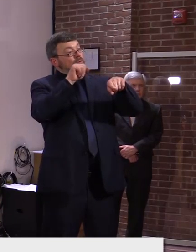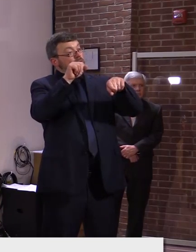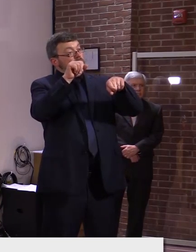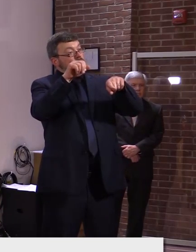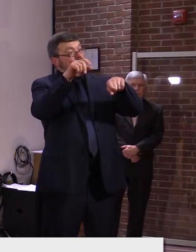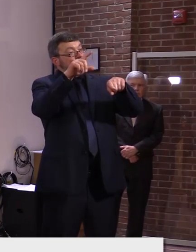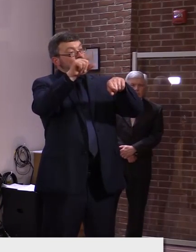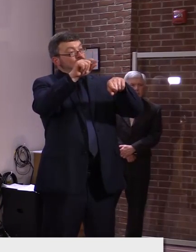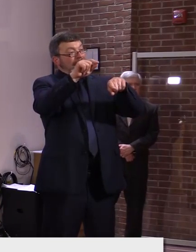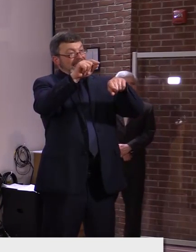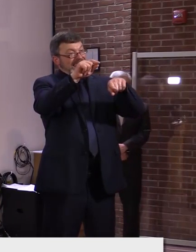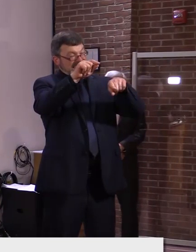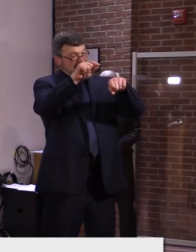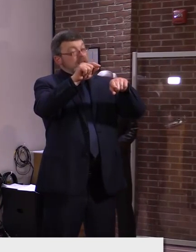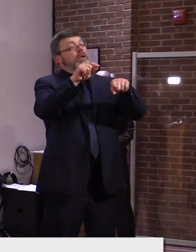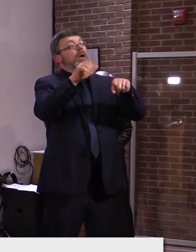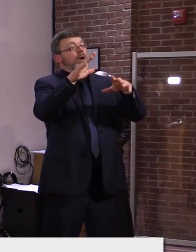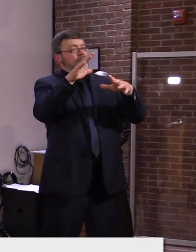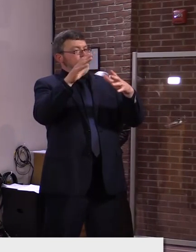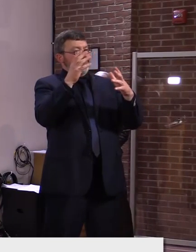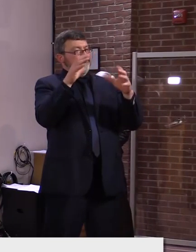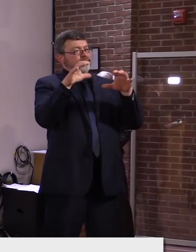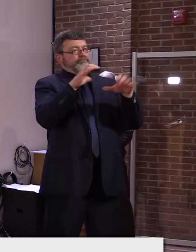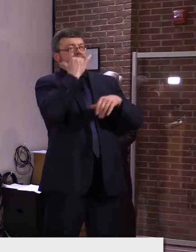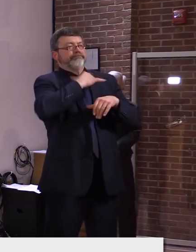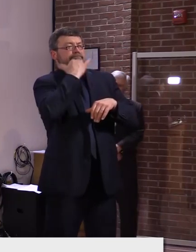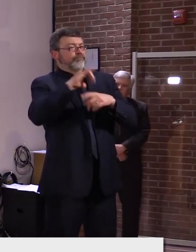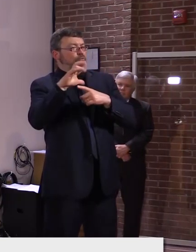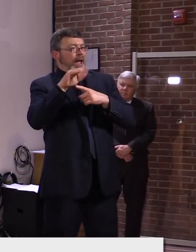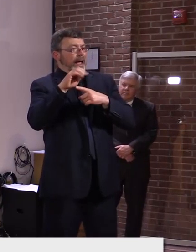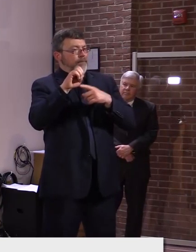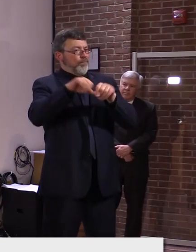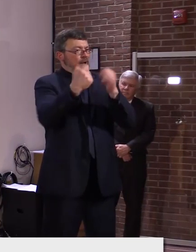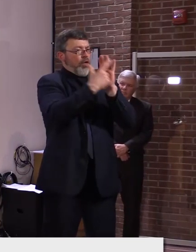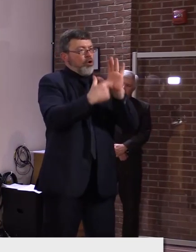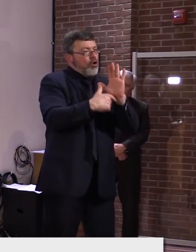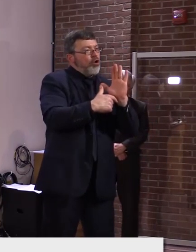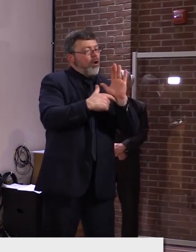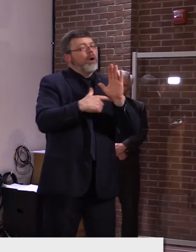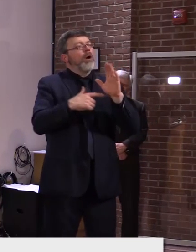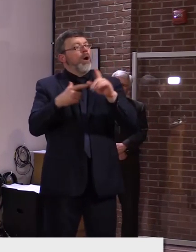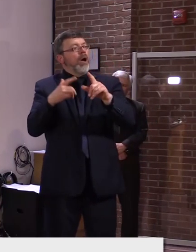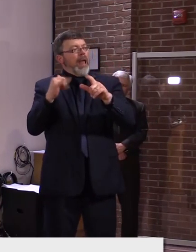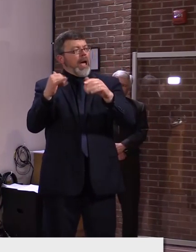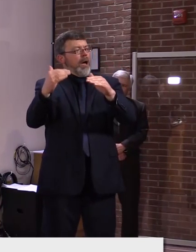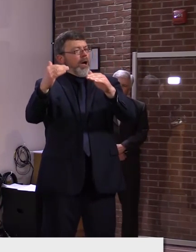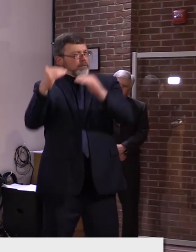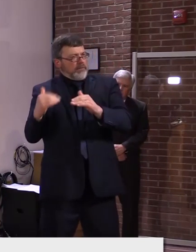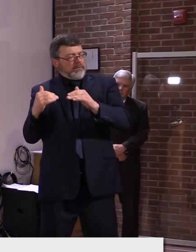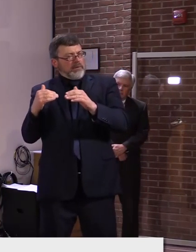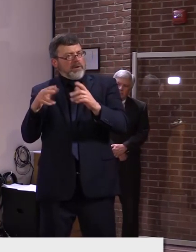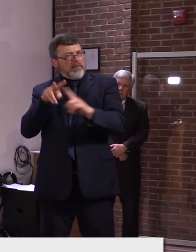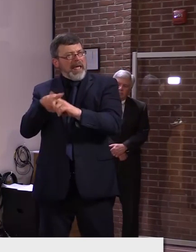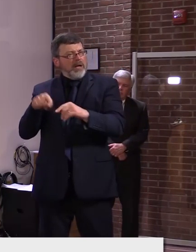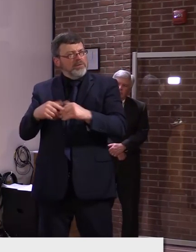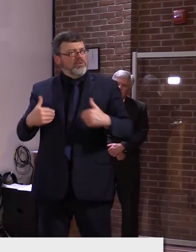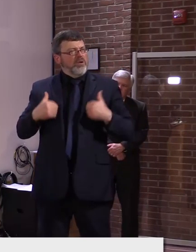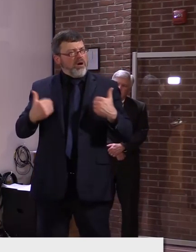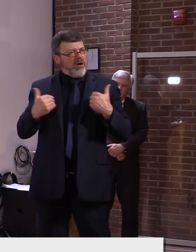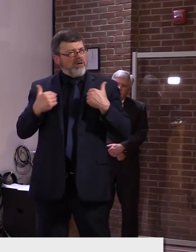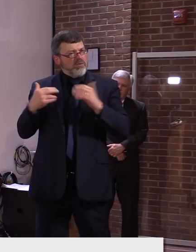I think we're getting ahead of ourselves. We need to take a step back and reassess and make sure that we put the programs in place, or